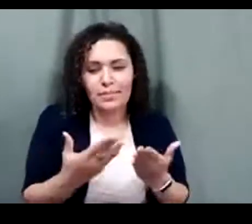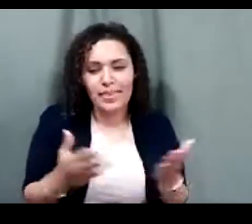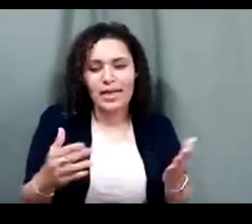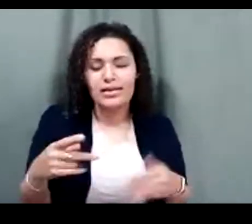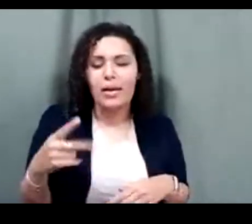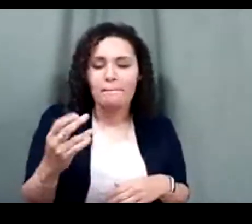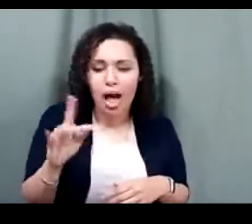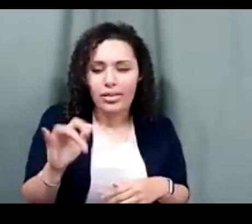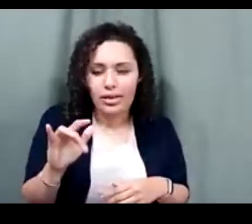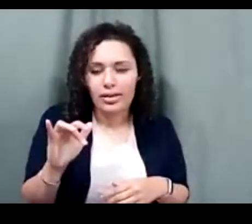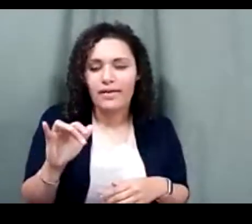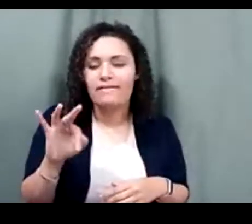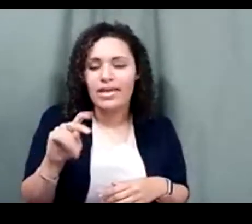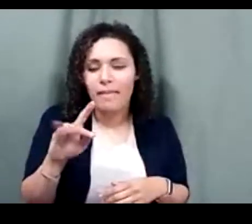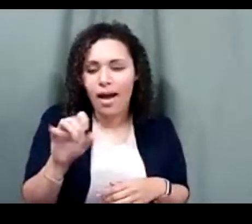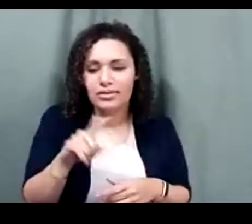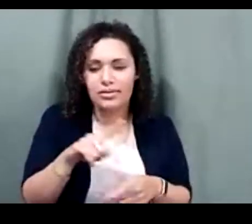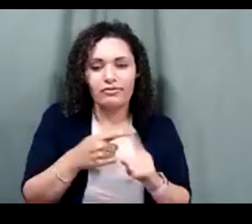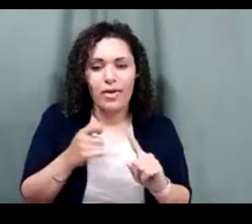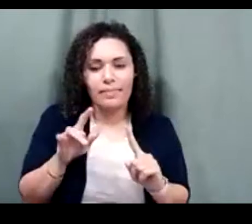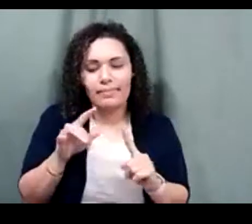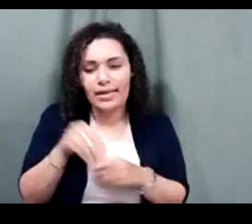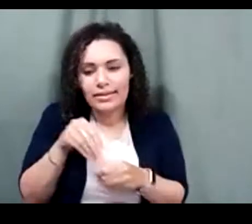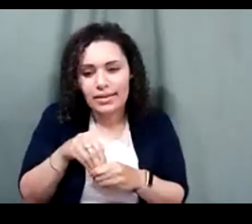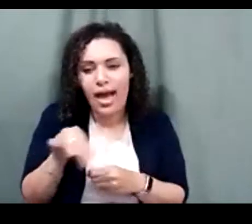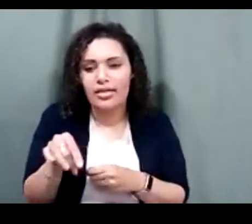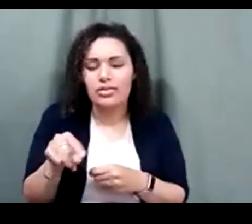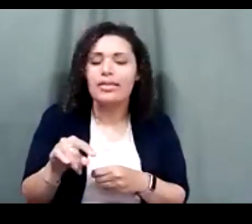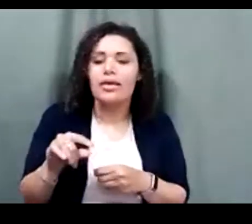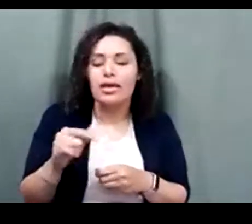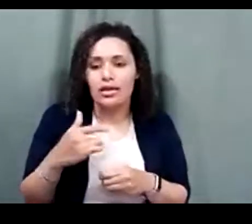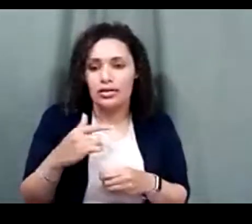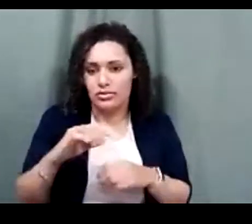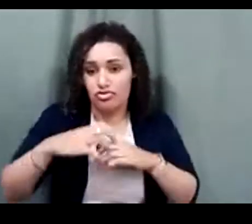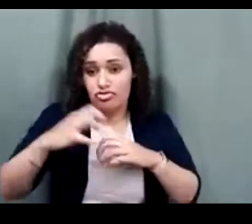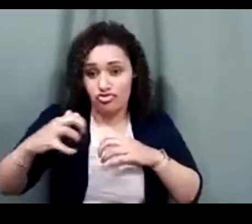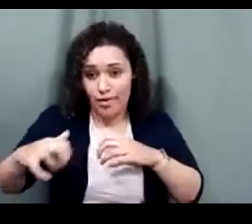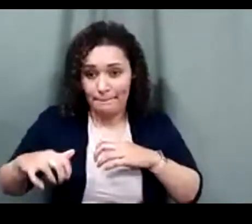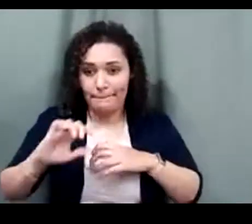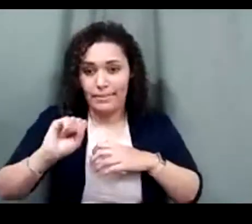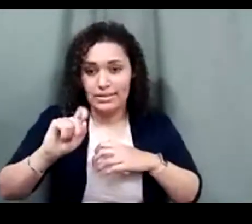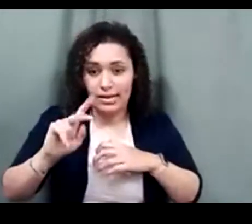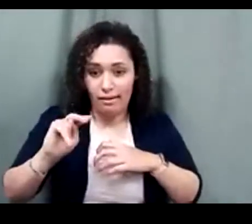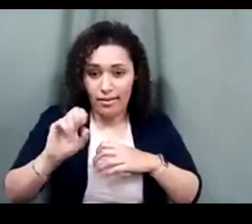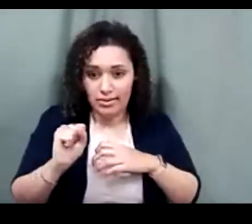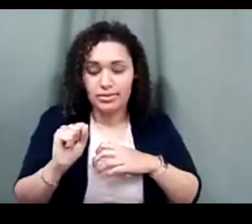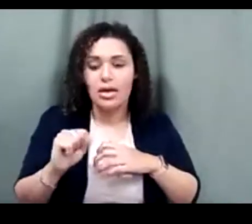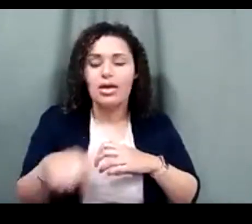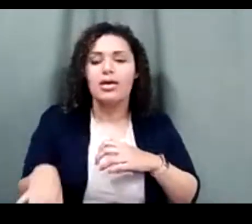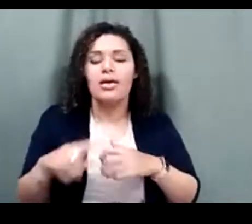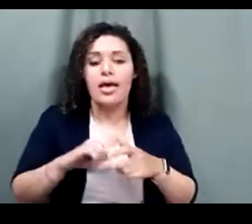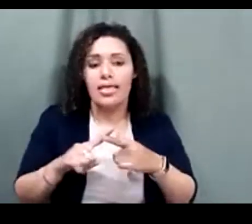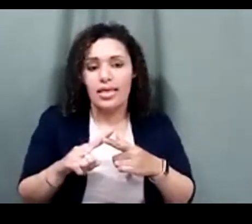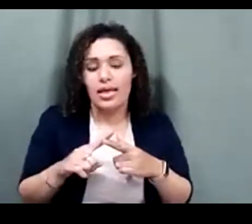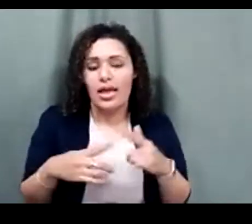polyphenols and other stuff in grape skins, both red and white, that white wine can make the wine sort of